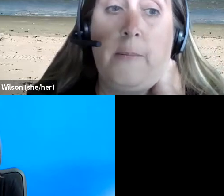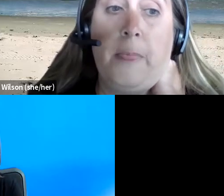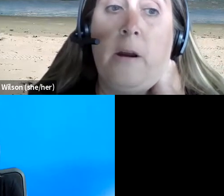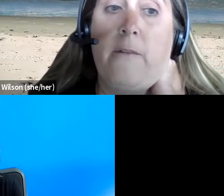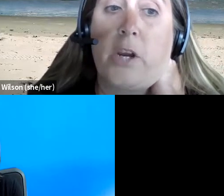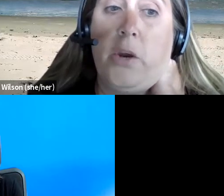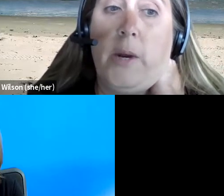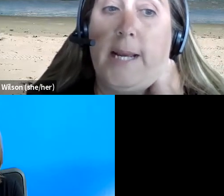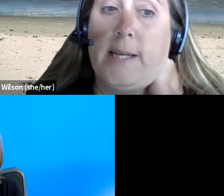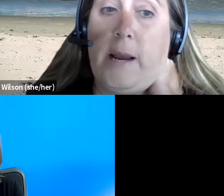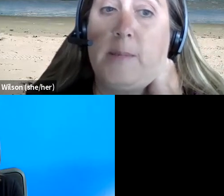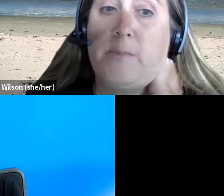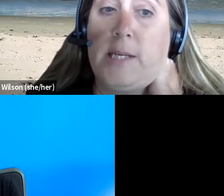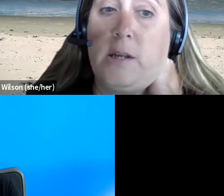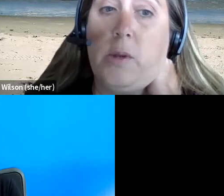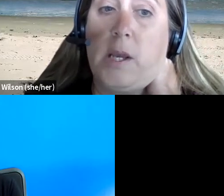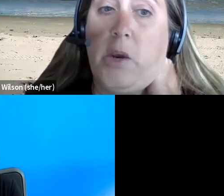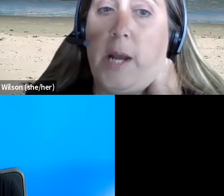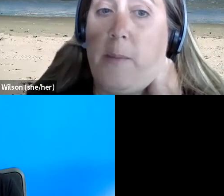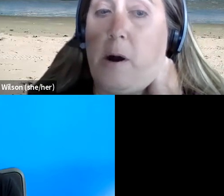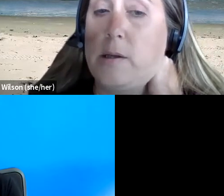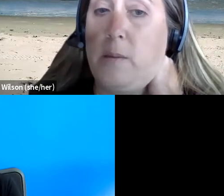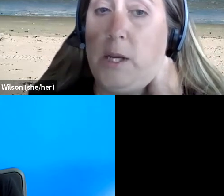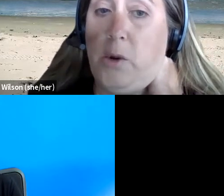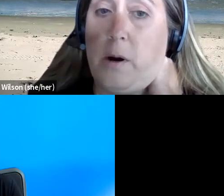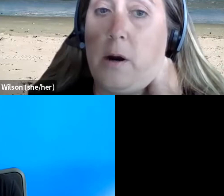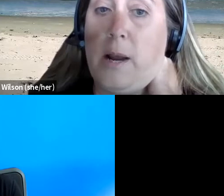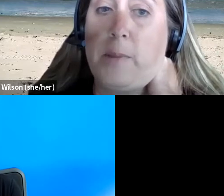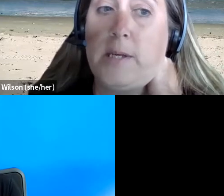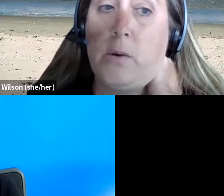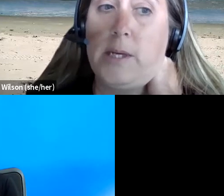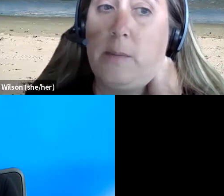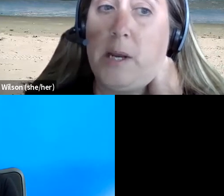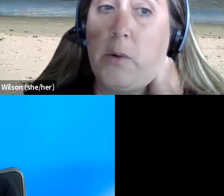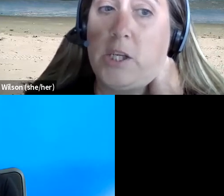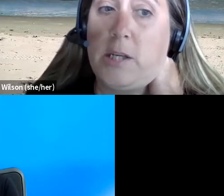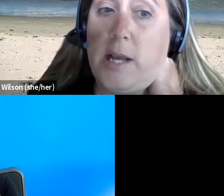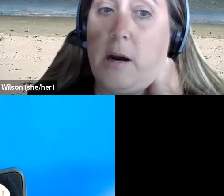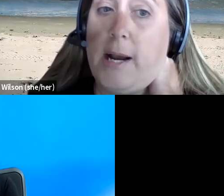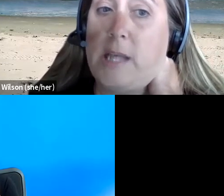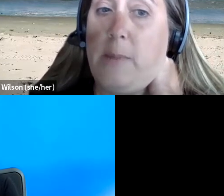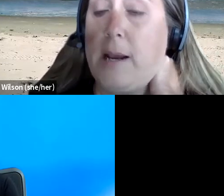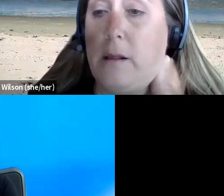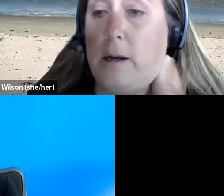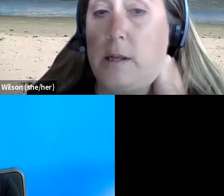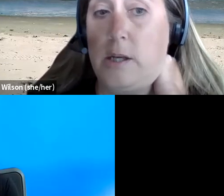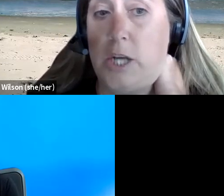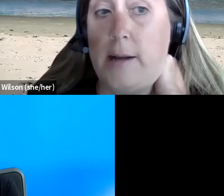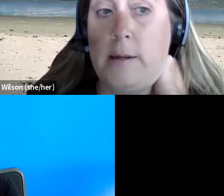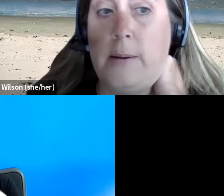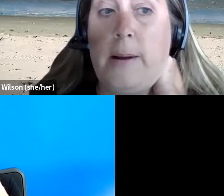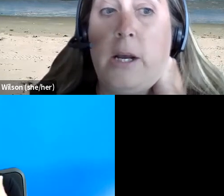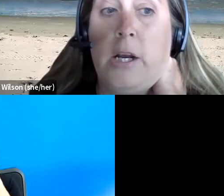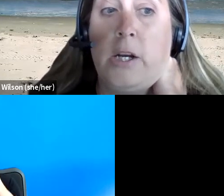Alt-H. For Q&A times, please note the Q&A box on the menu bar, and please only submit questions there as they may get lost in the